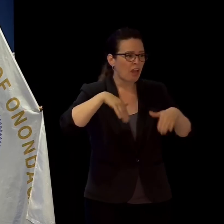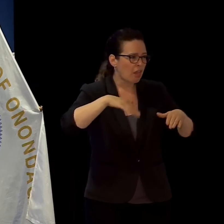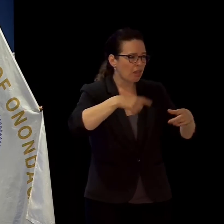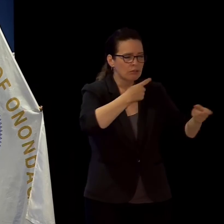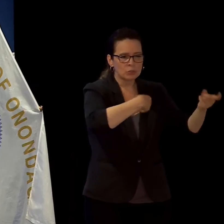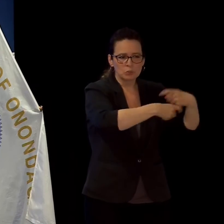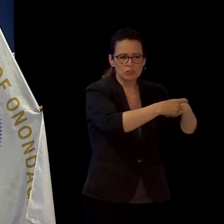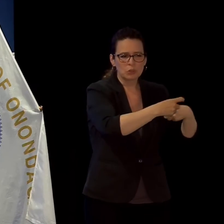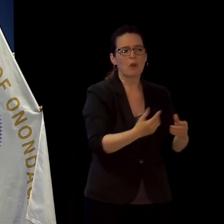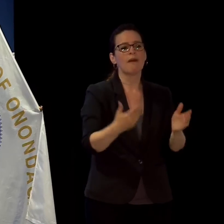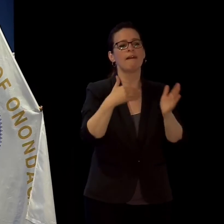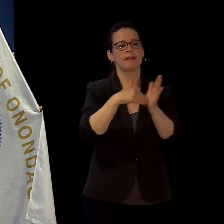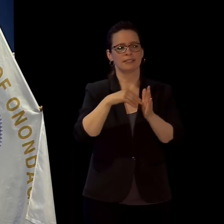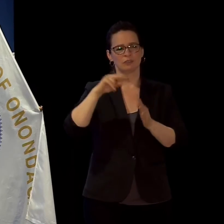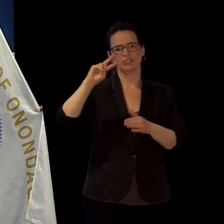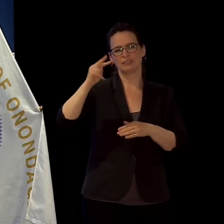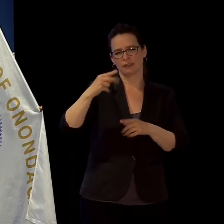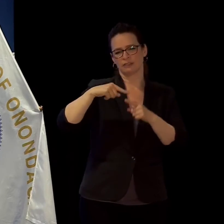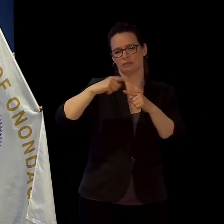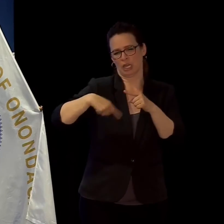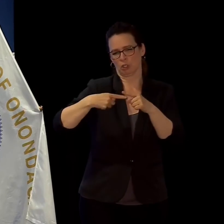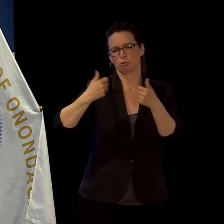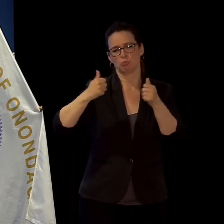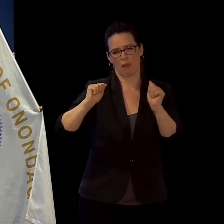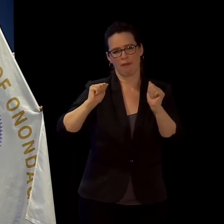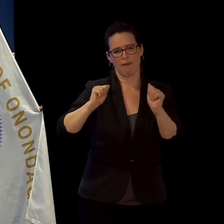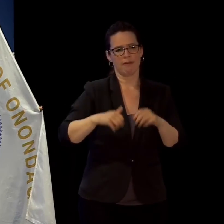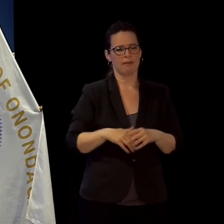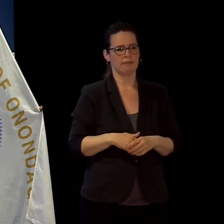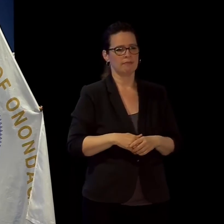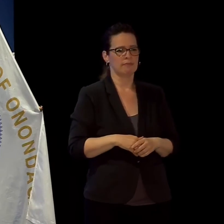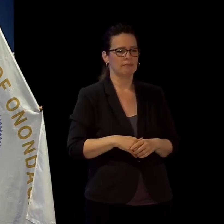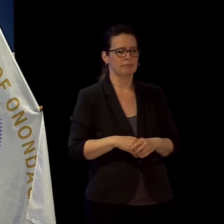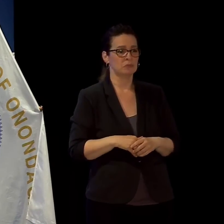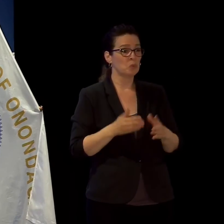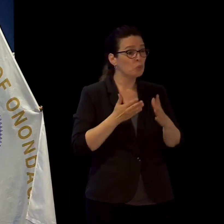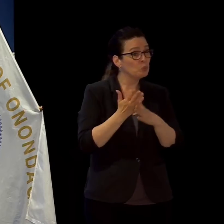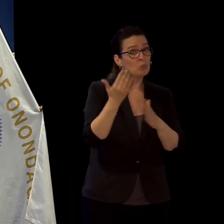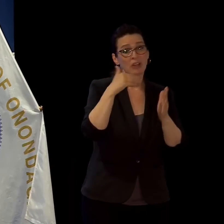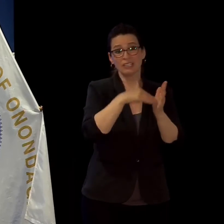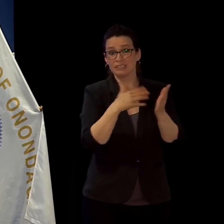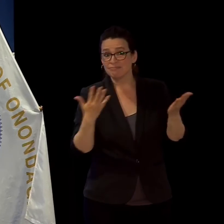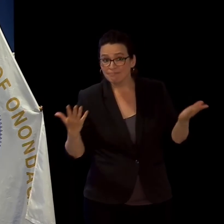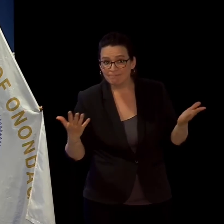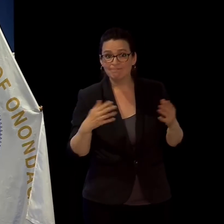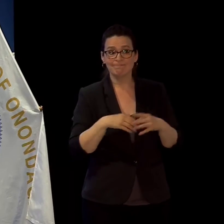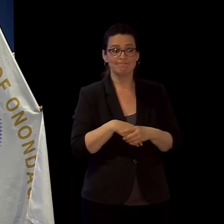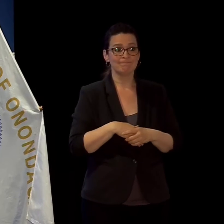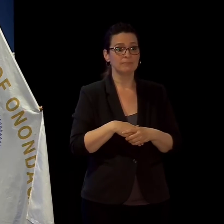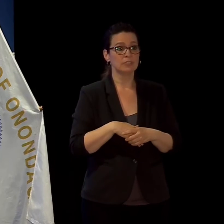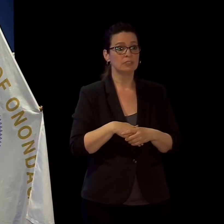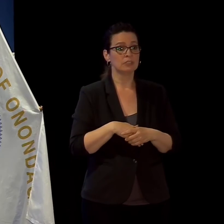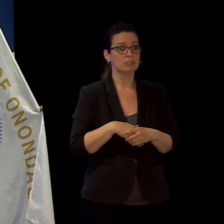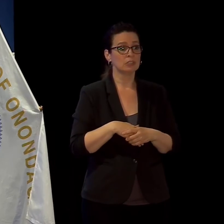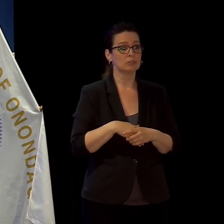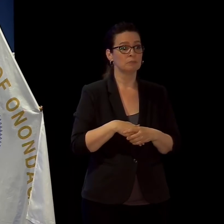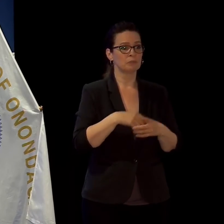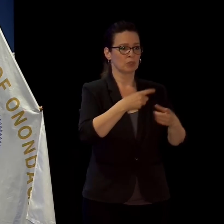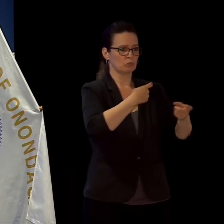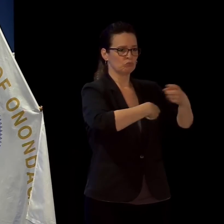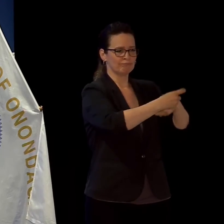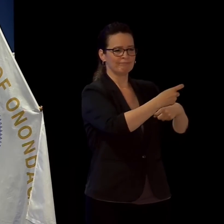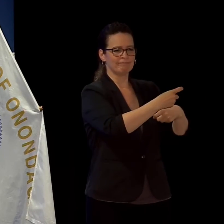hour for it to be gone. And then we'll go through that process again. But redemption is the data we're waiting